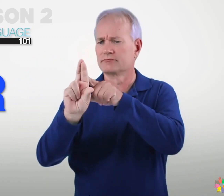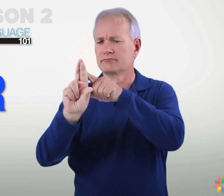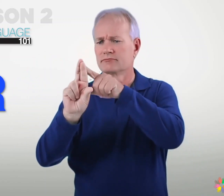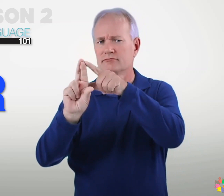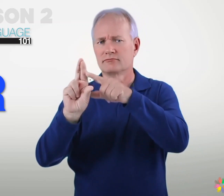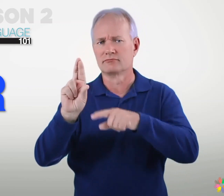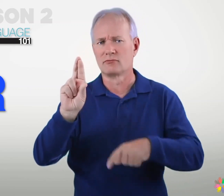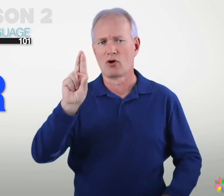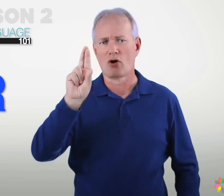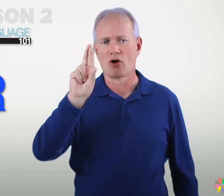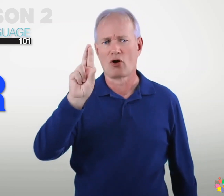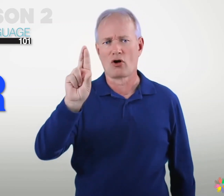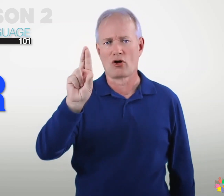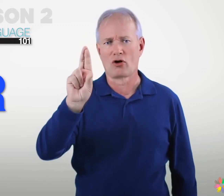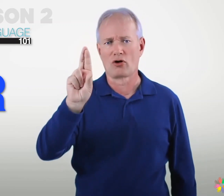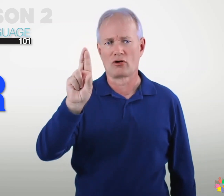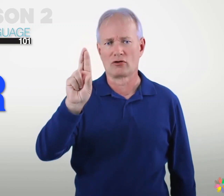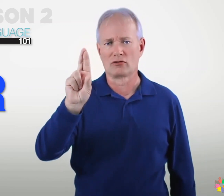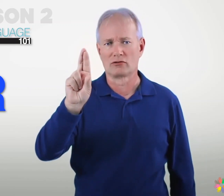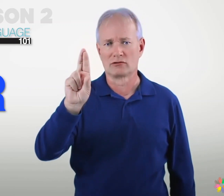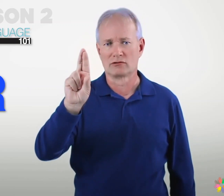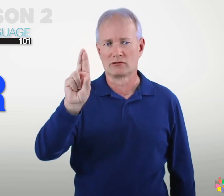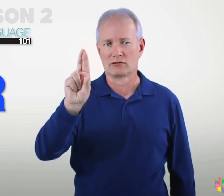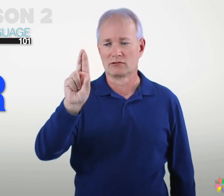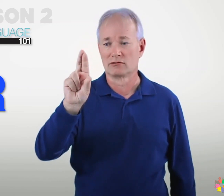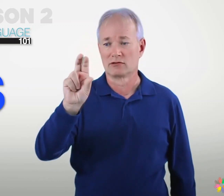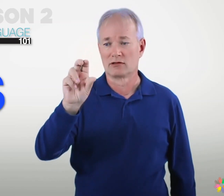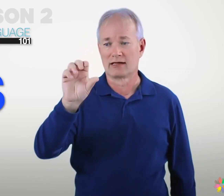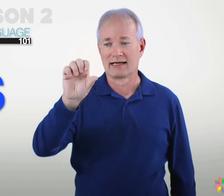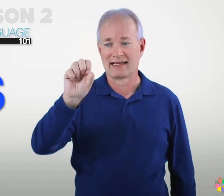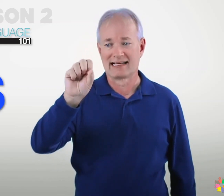R. The 2 fingers are hugging each other. R.